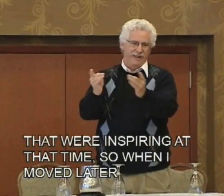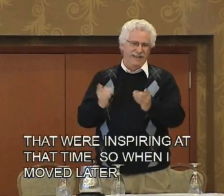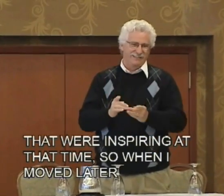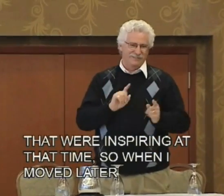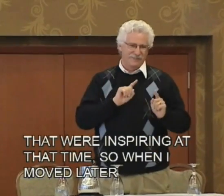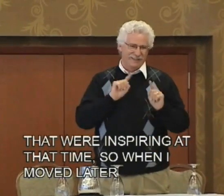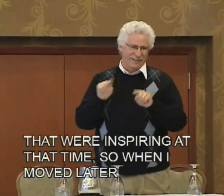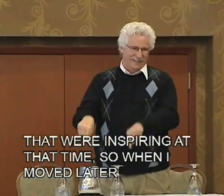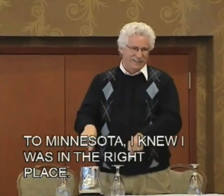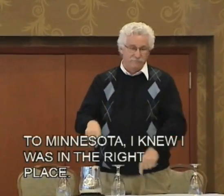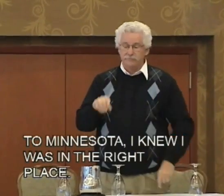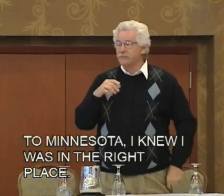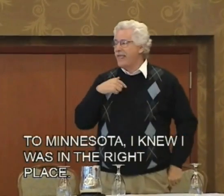I was in the right place